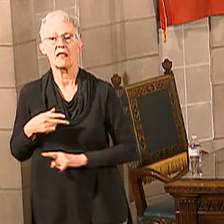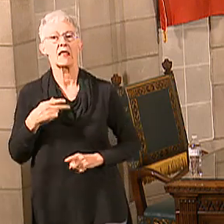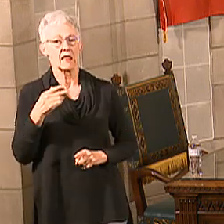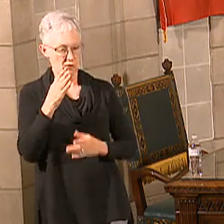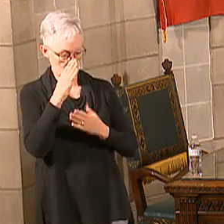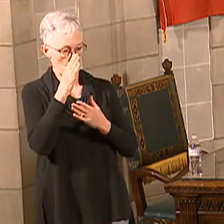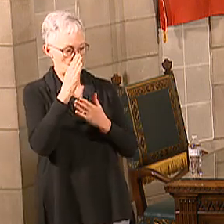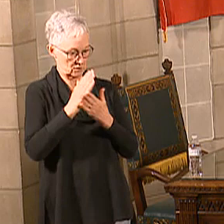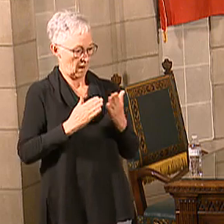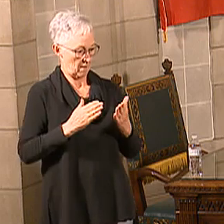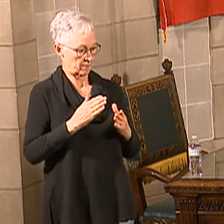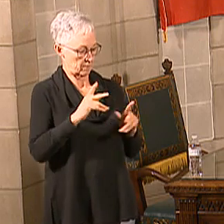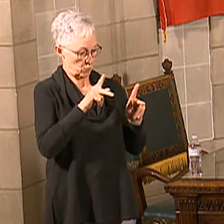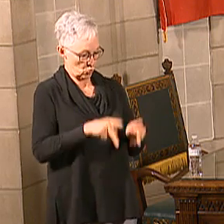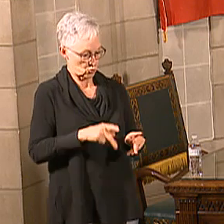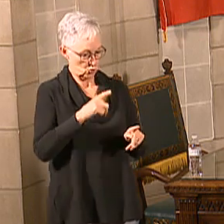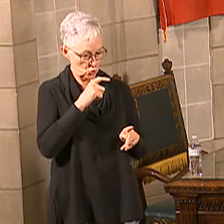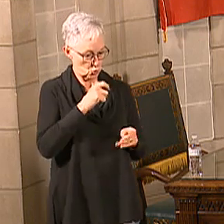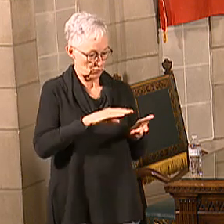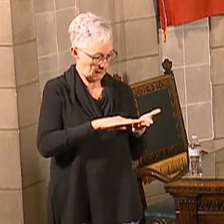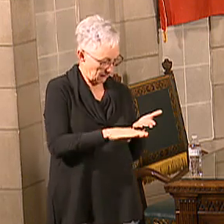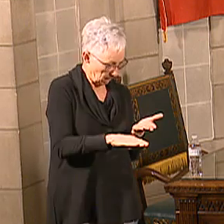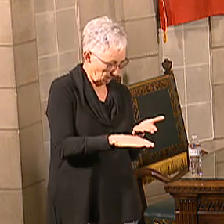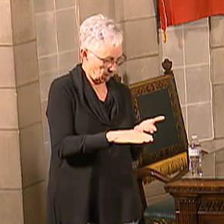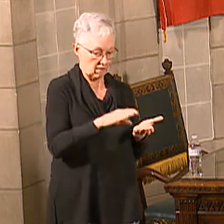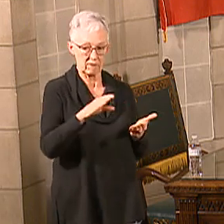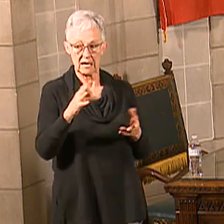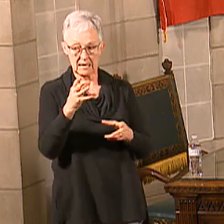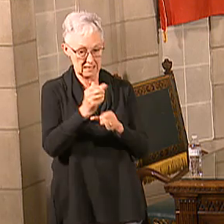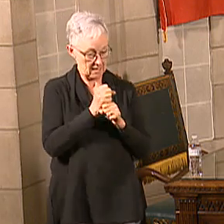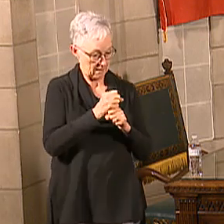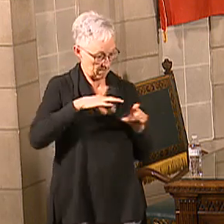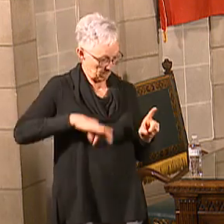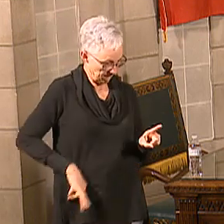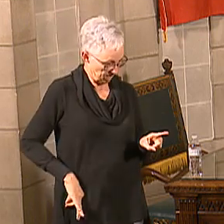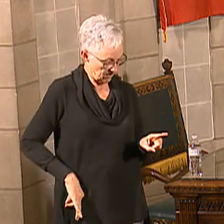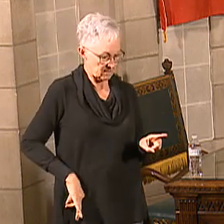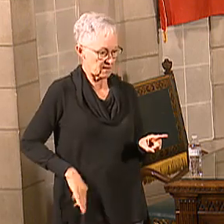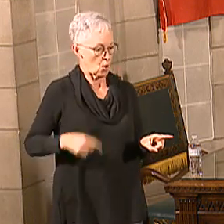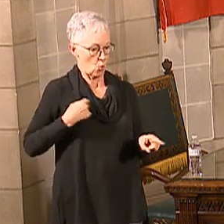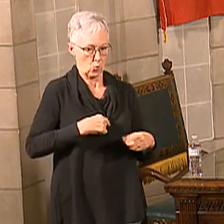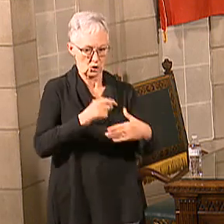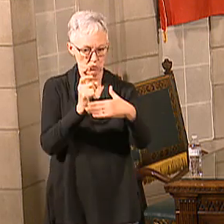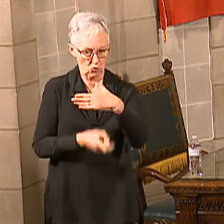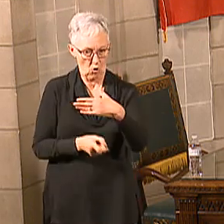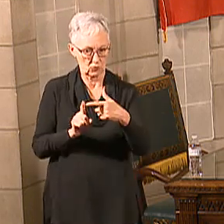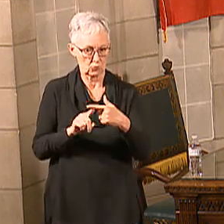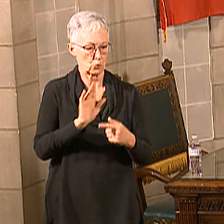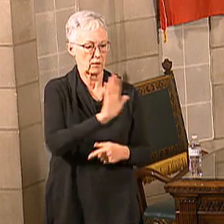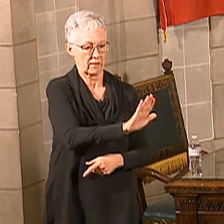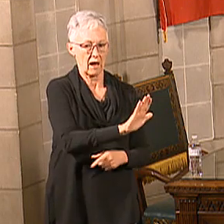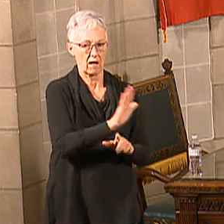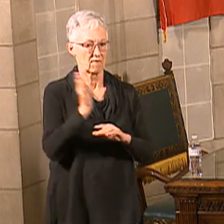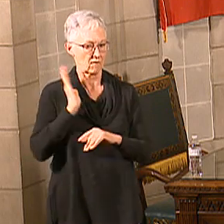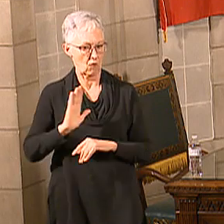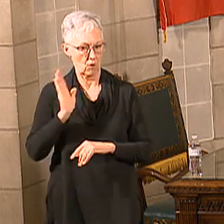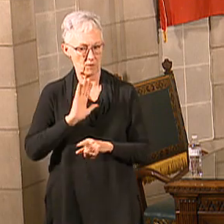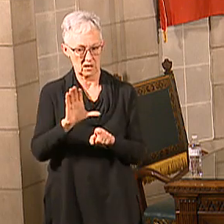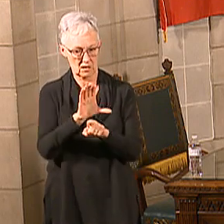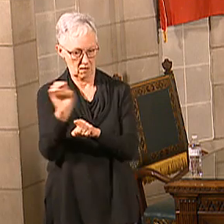benefits are charged to their account, some are not. Right now, with the continuation of the Executive